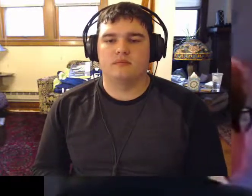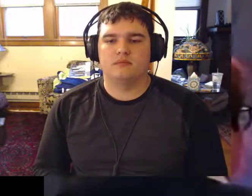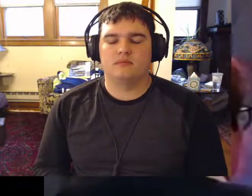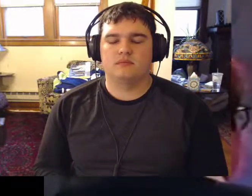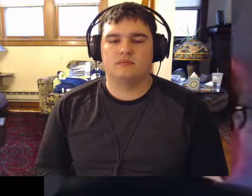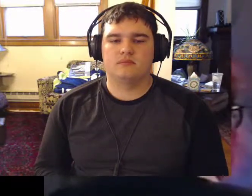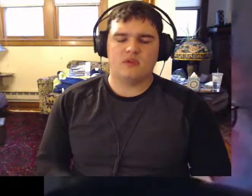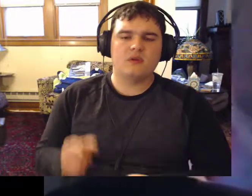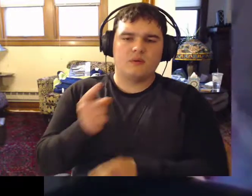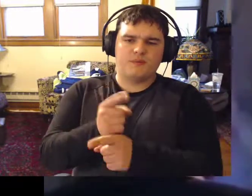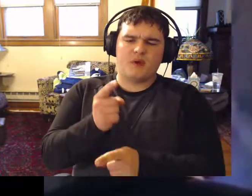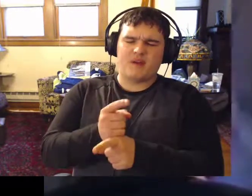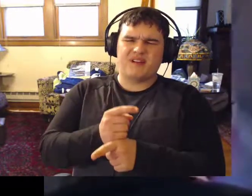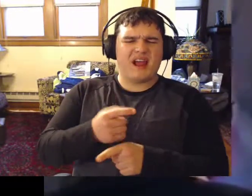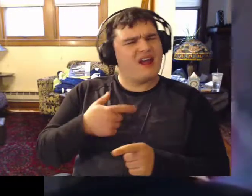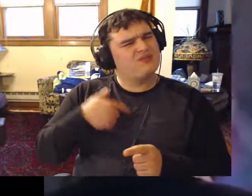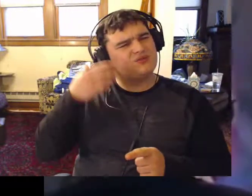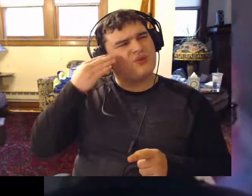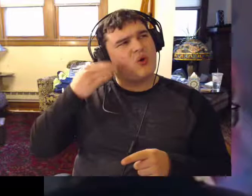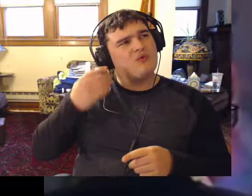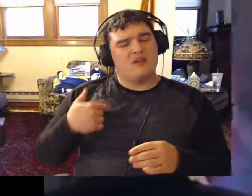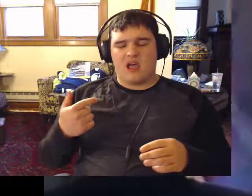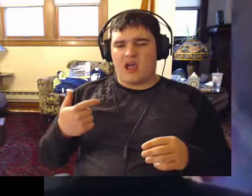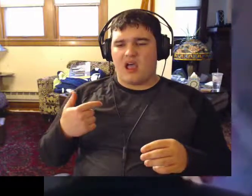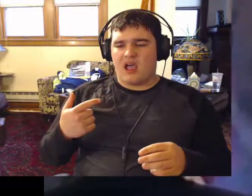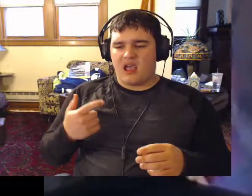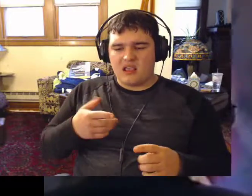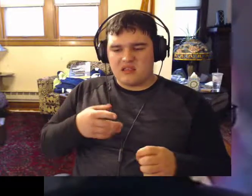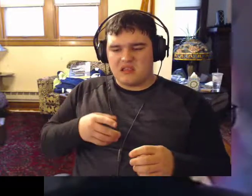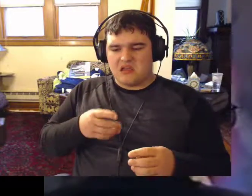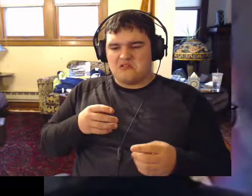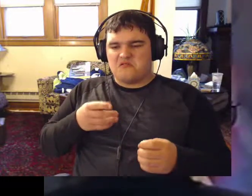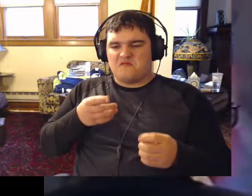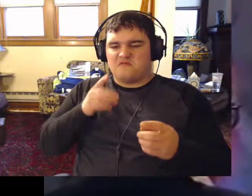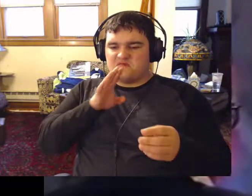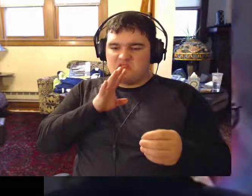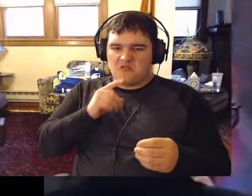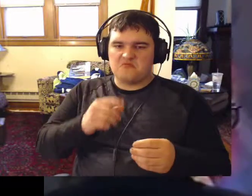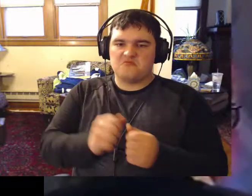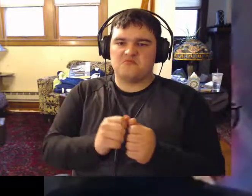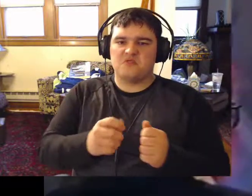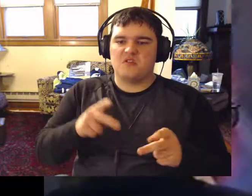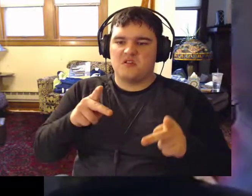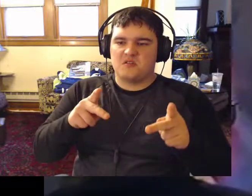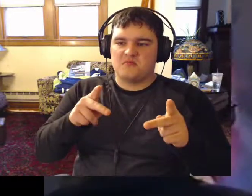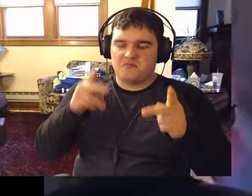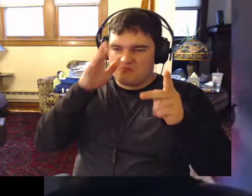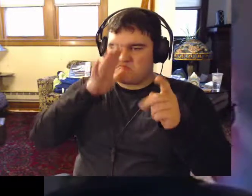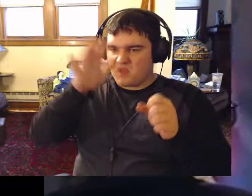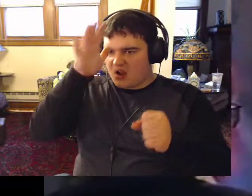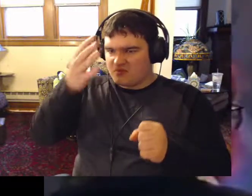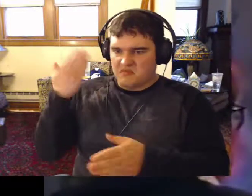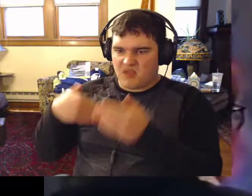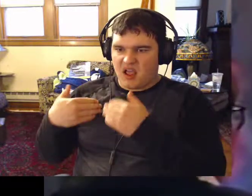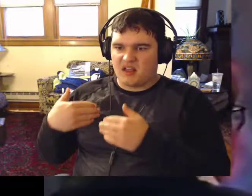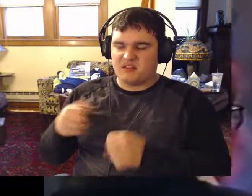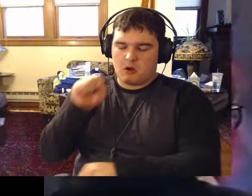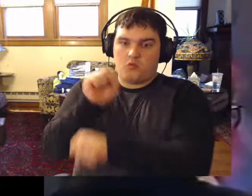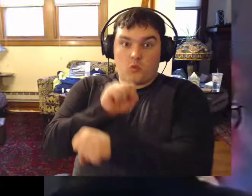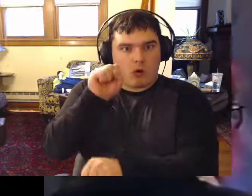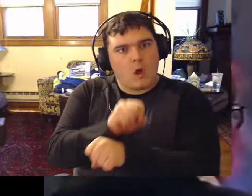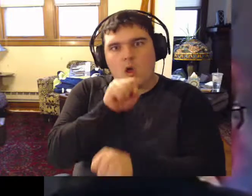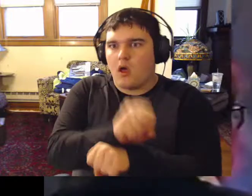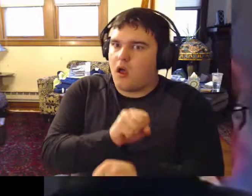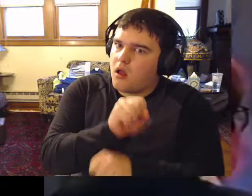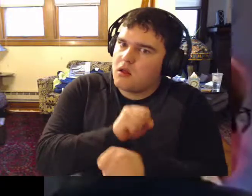Right. I know that I have dealt with parents in the past who are workaholics, and they assume because they are